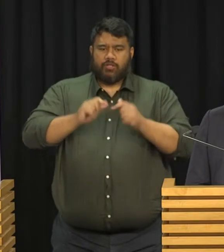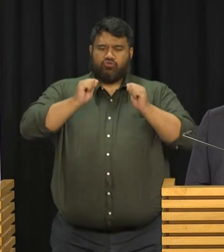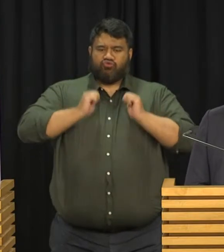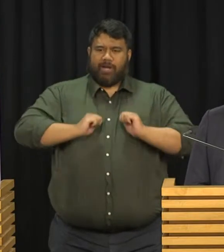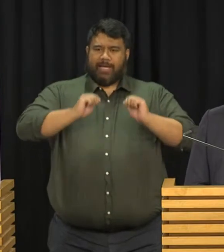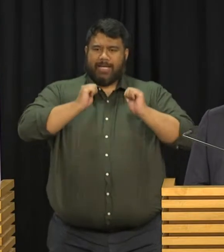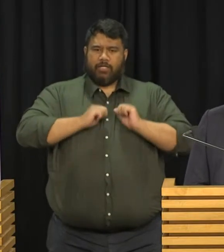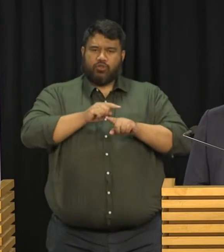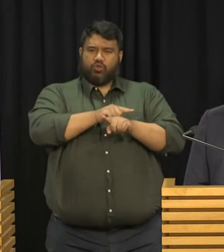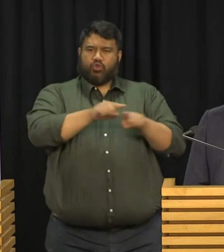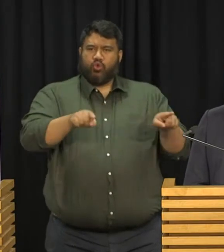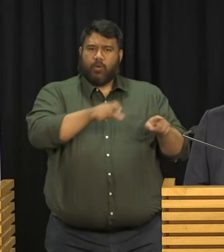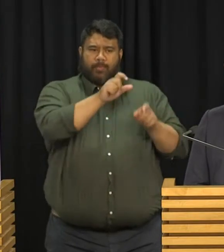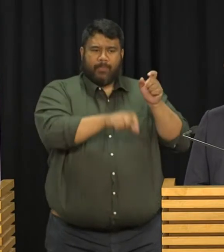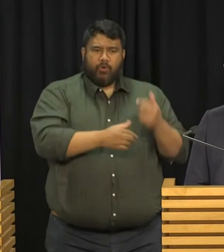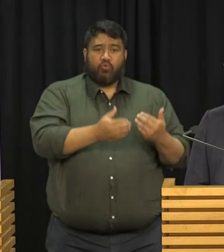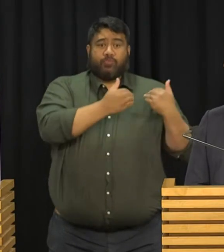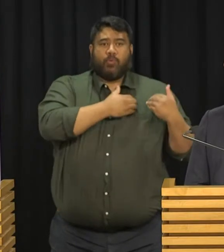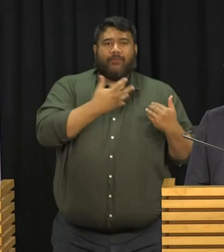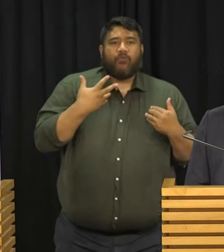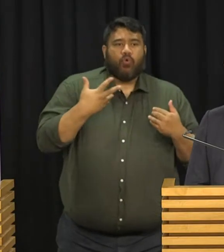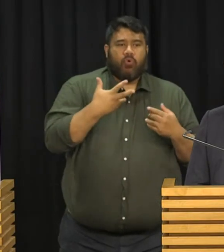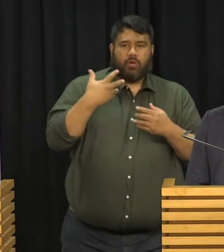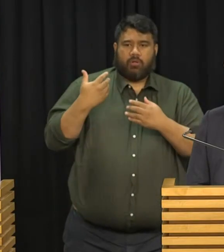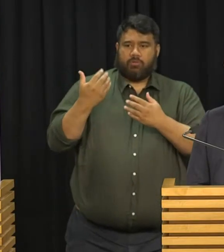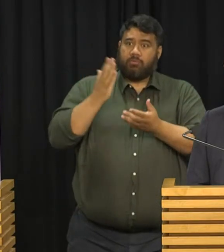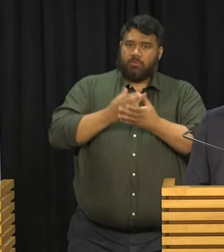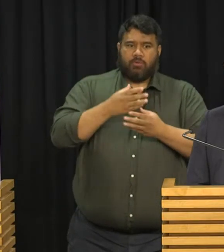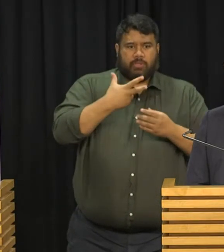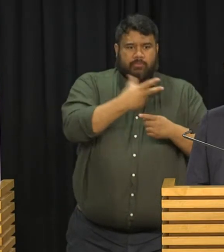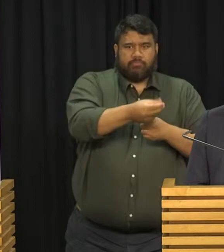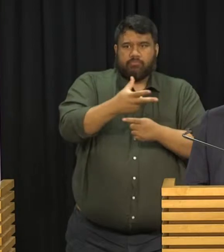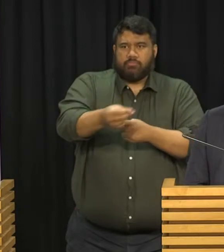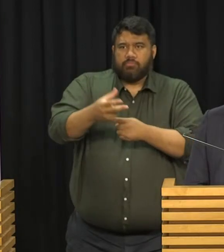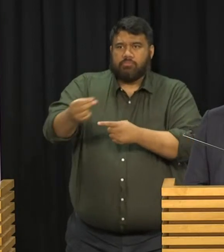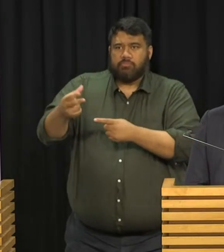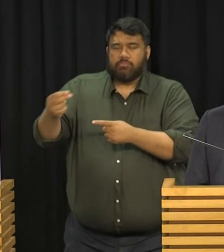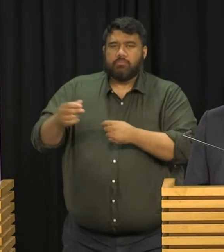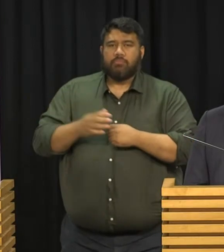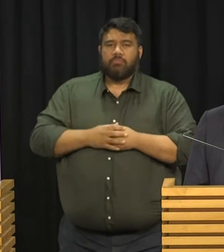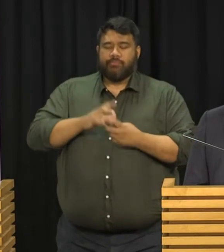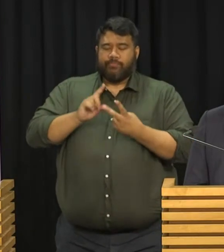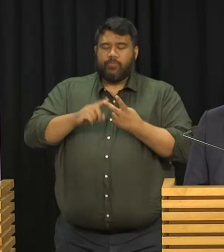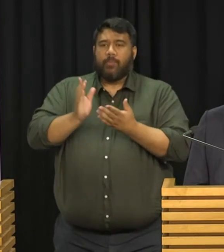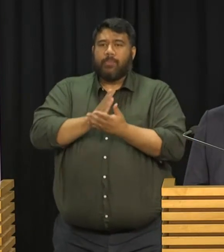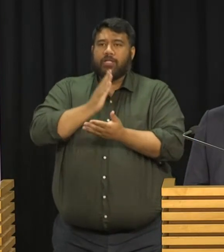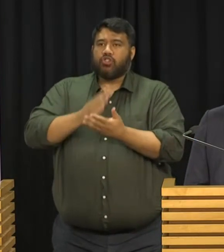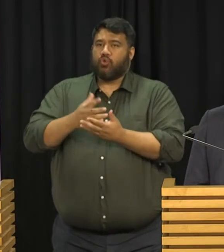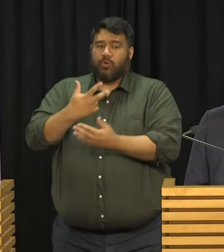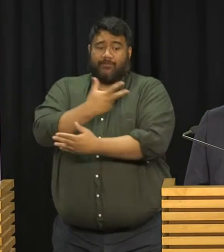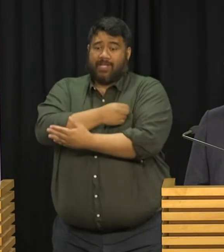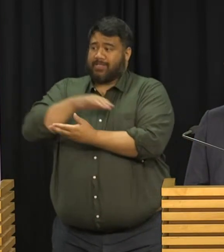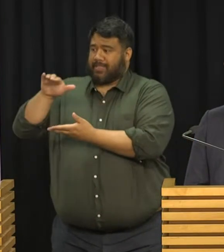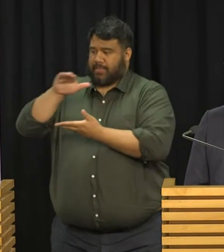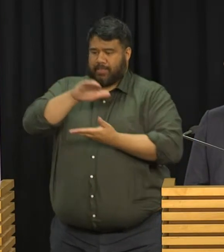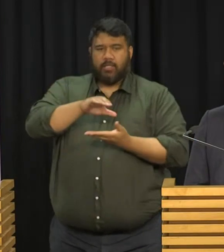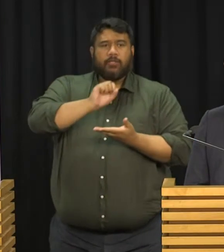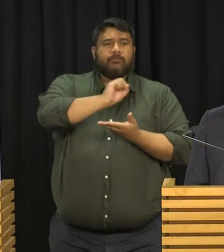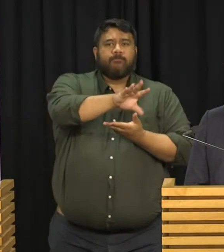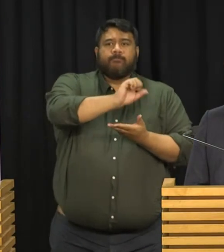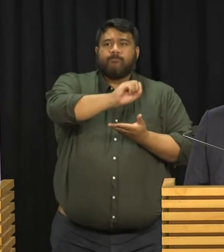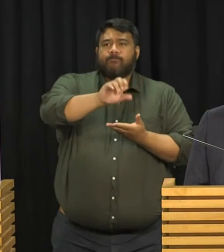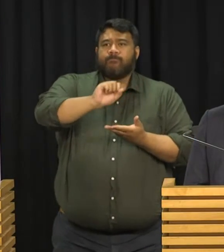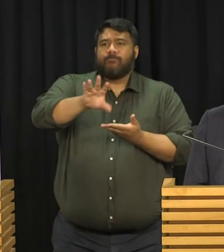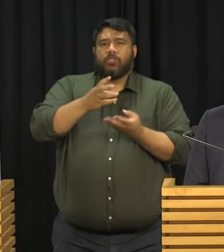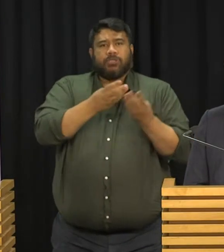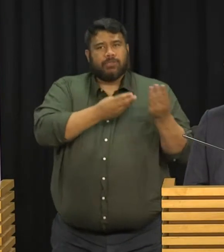administering this vaccine, very specific requirements around making sure the dispatch works well. And then the issue of having an individual being